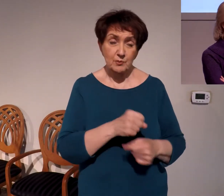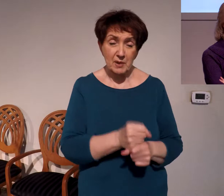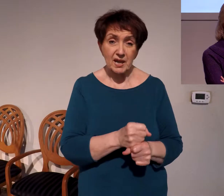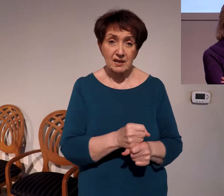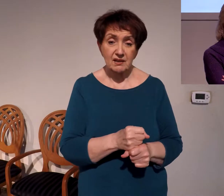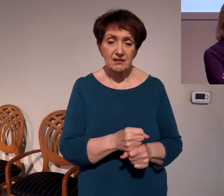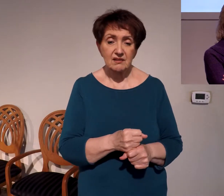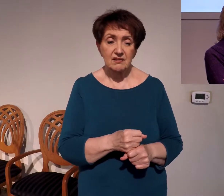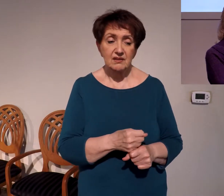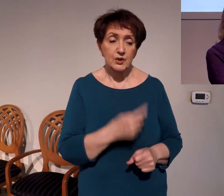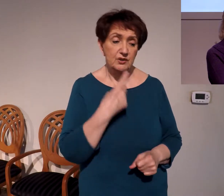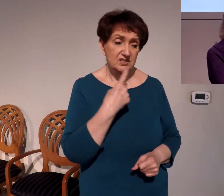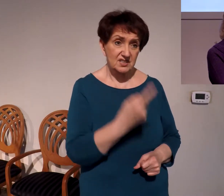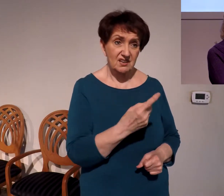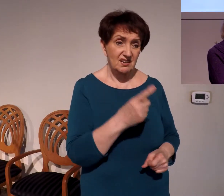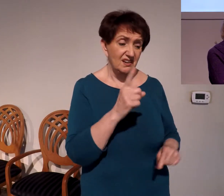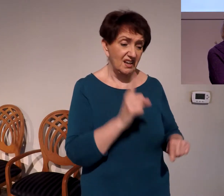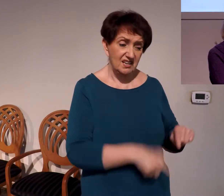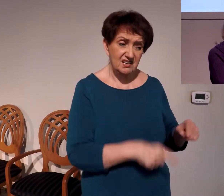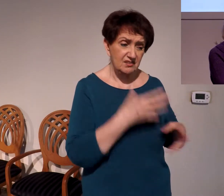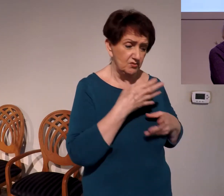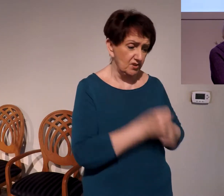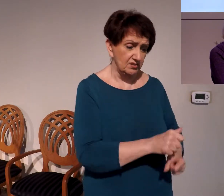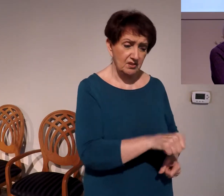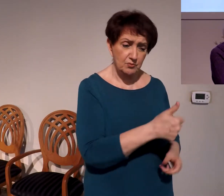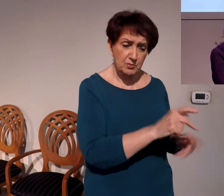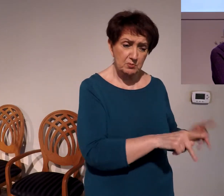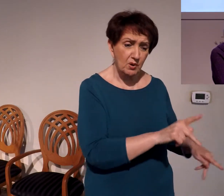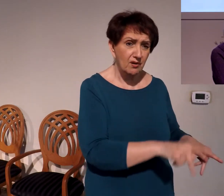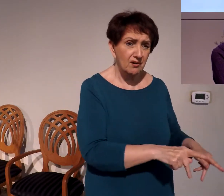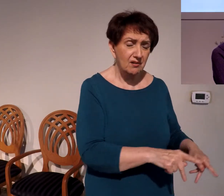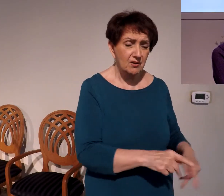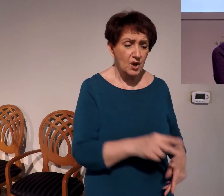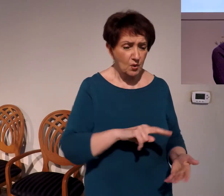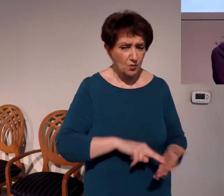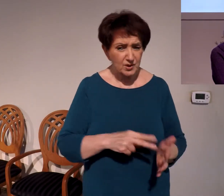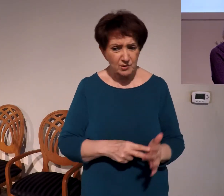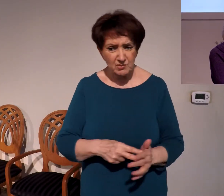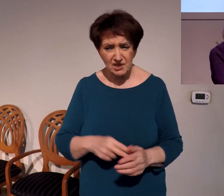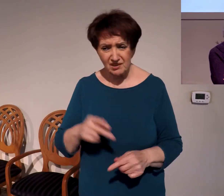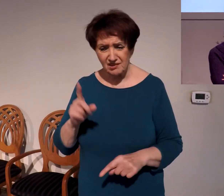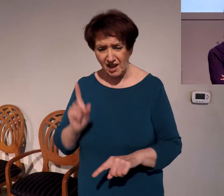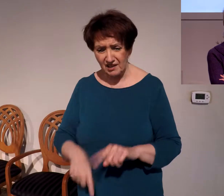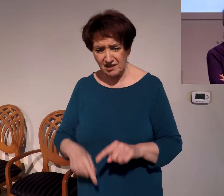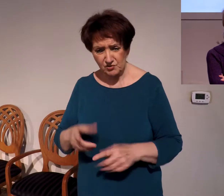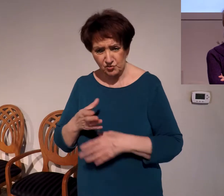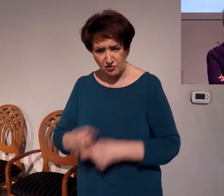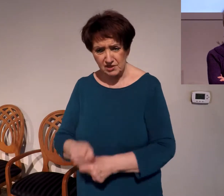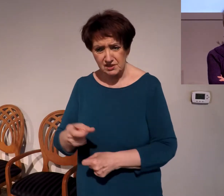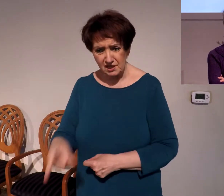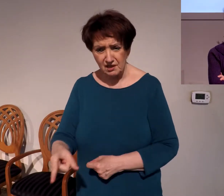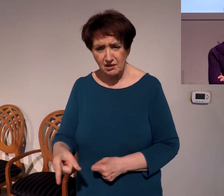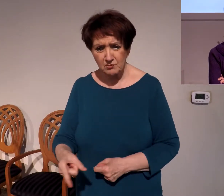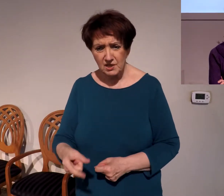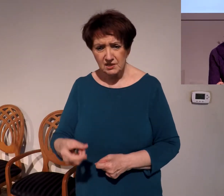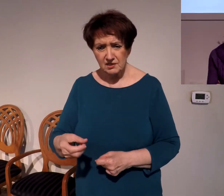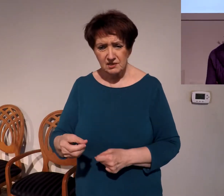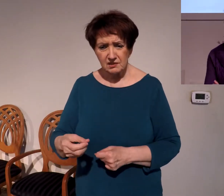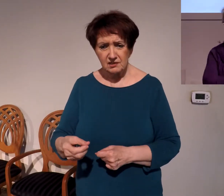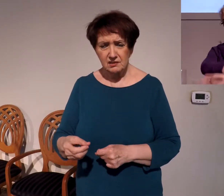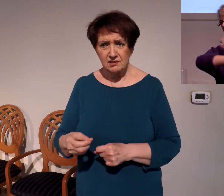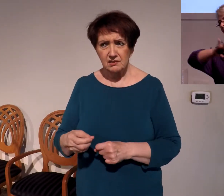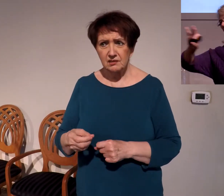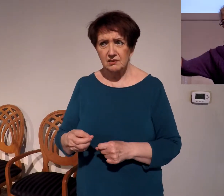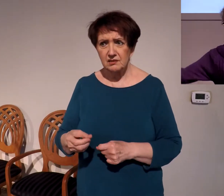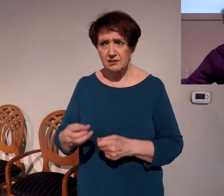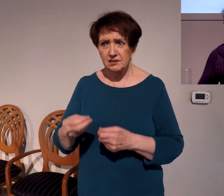What do you mean I have to trust that other person? They have let me down over and over and over again,